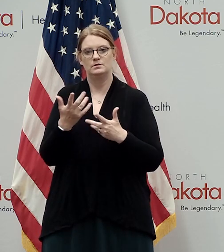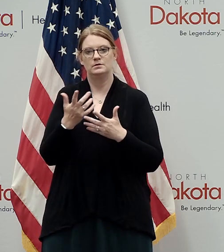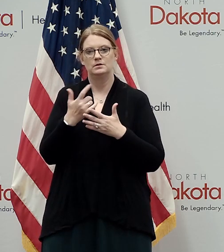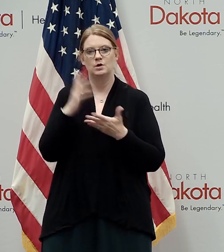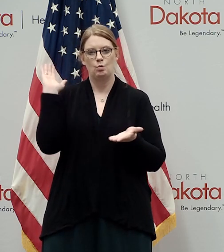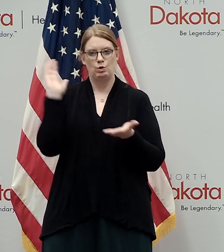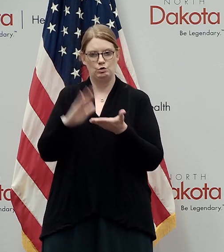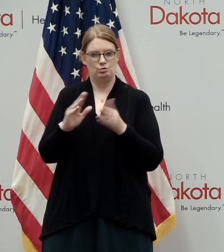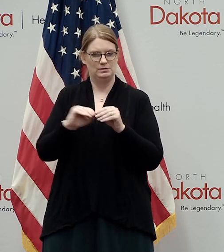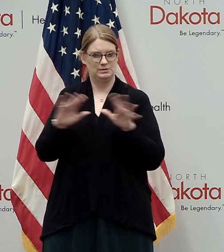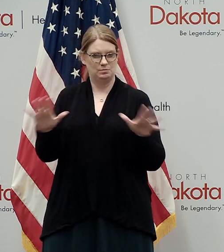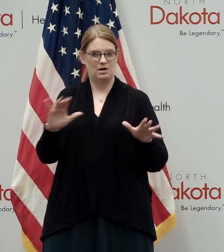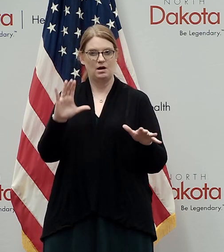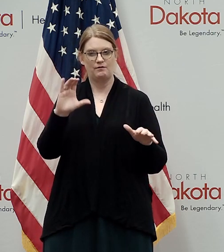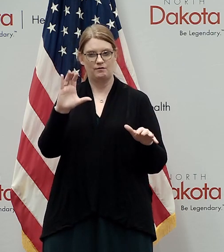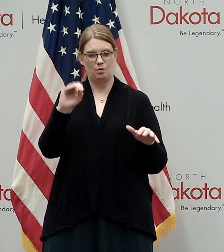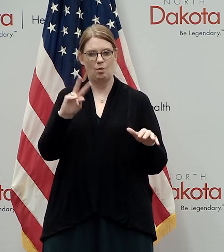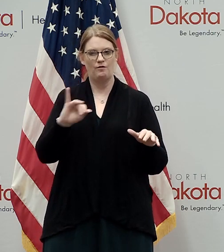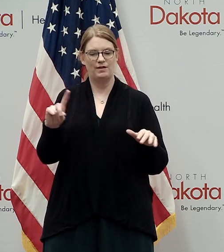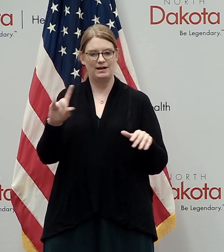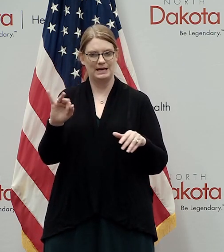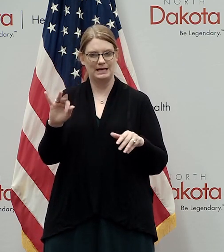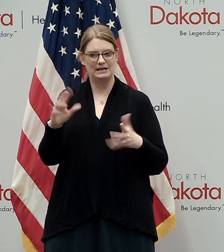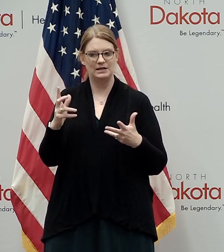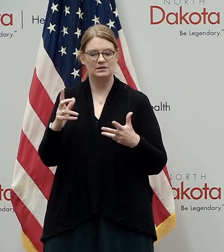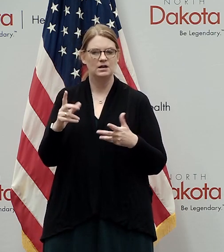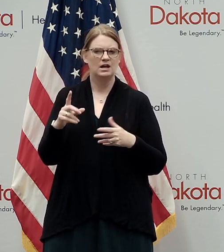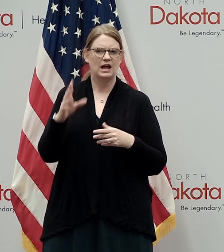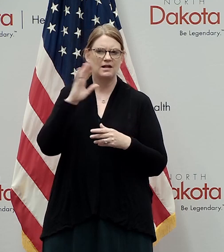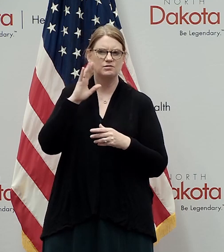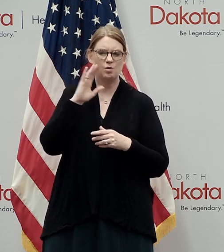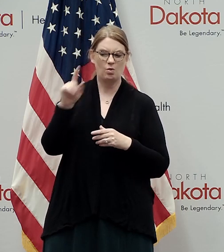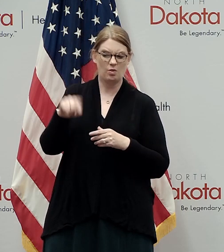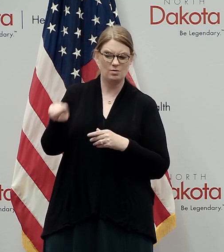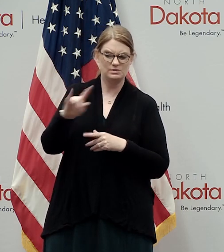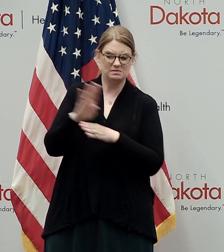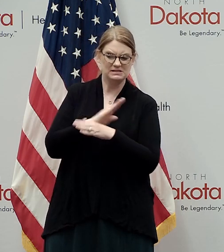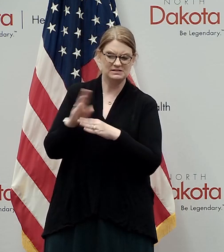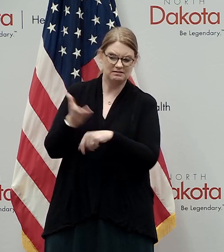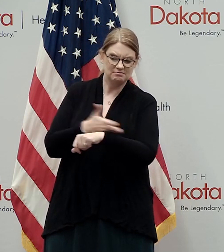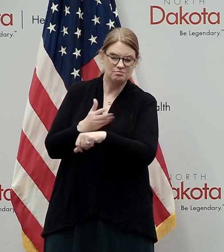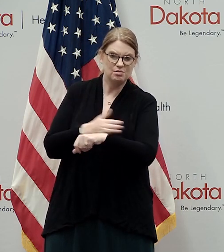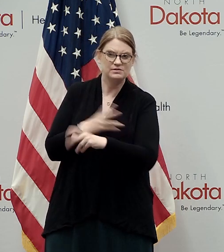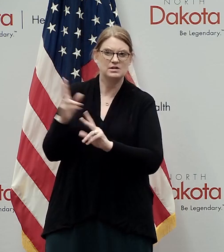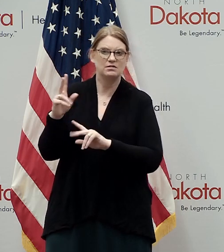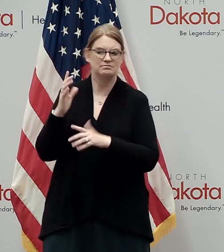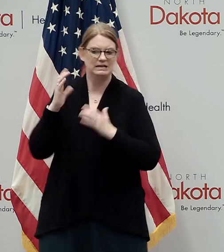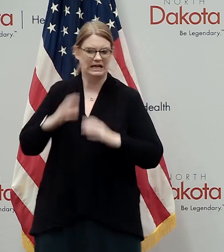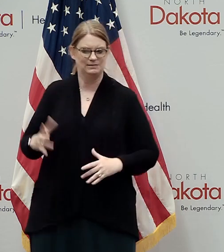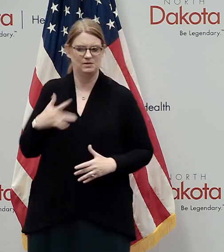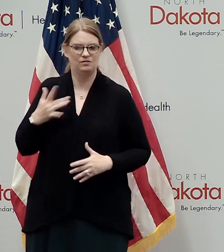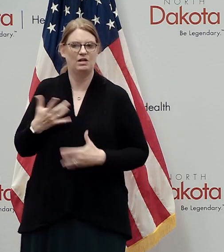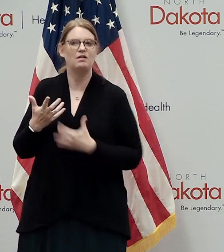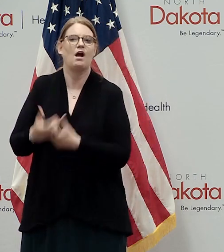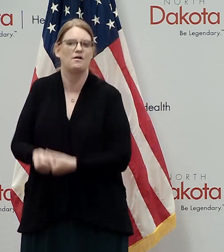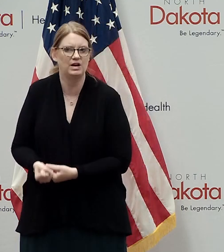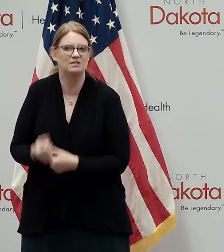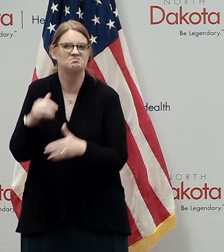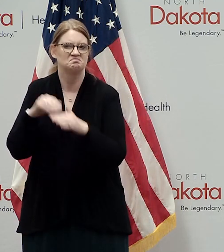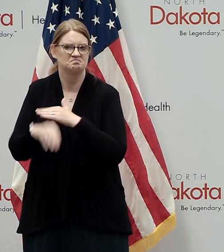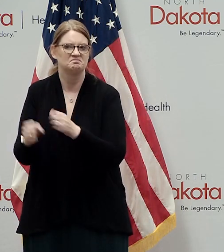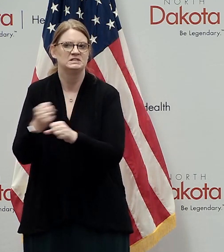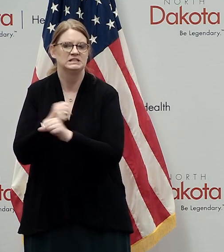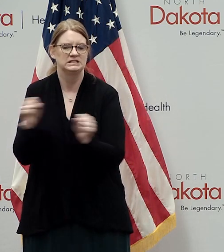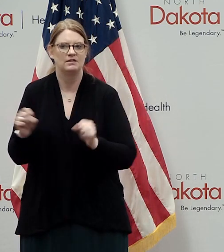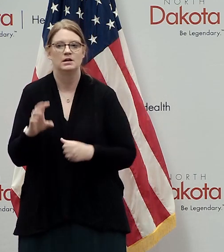reduce the spread of COVID-19, reinstill consumer confidence. Again, those are grants, and those the grant round application for the